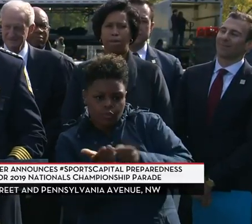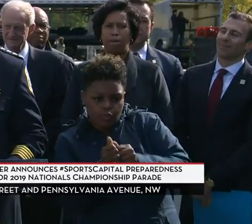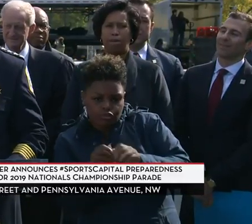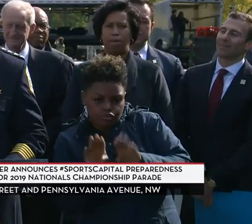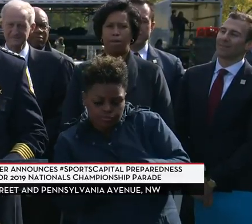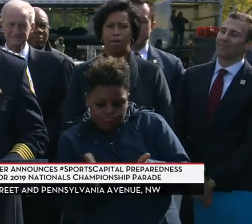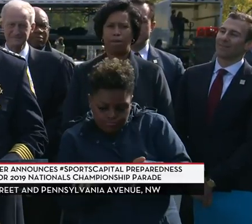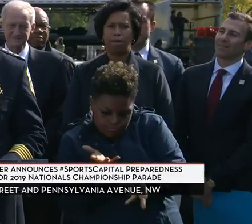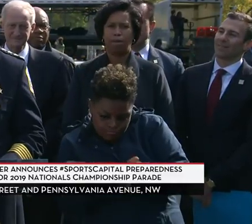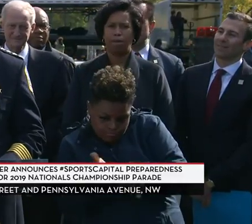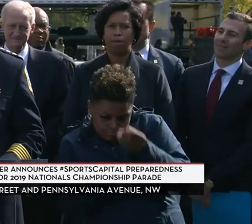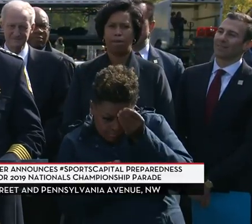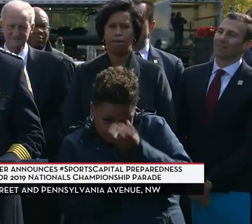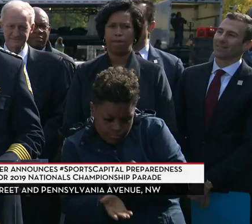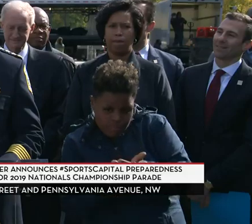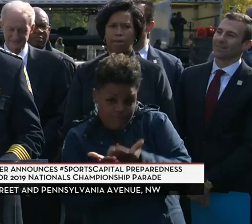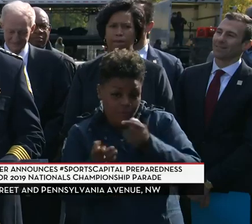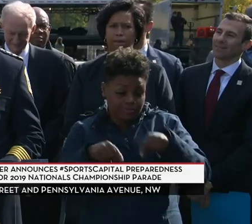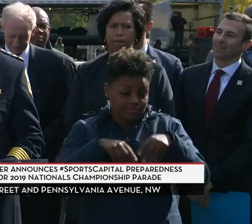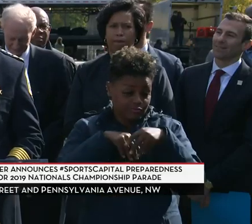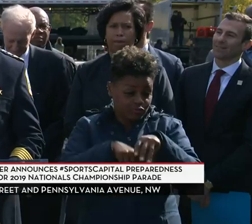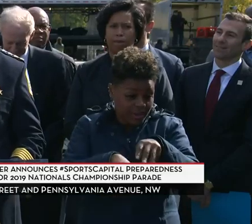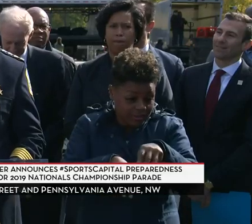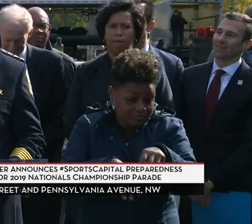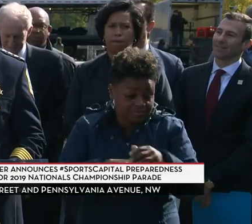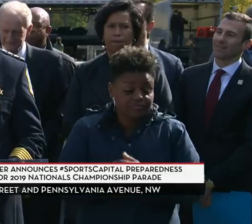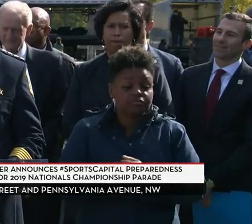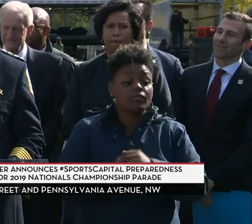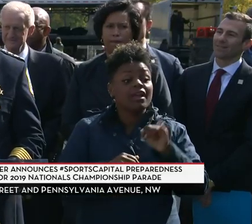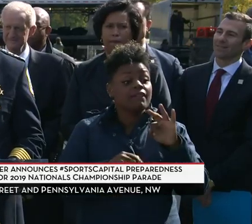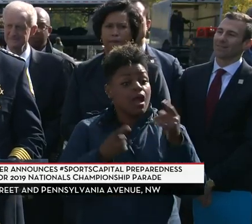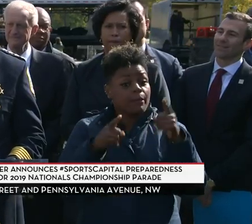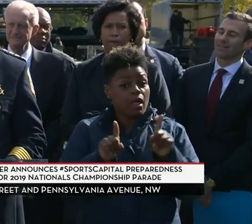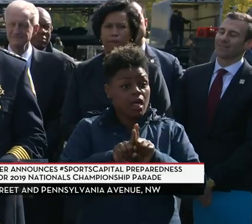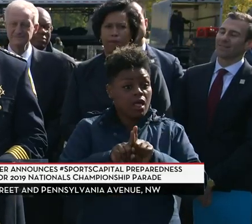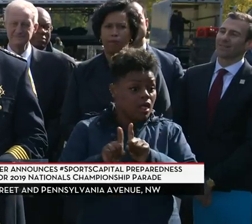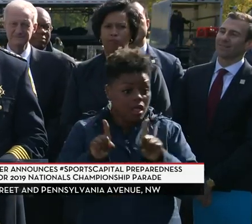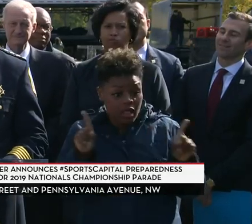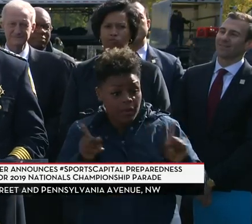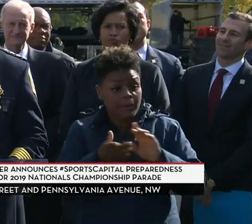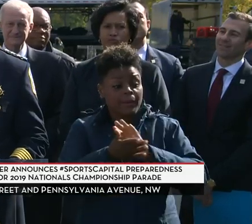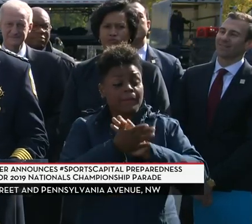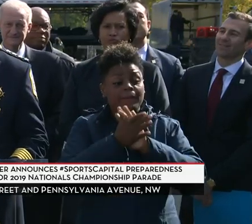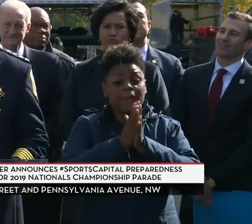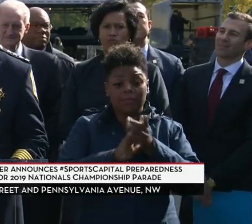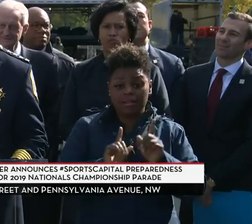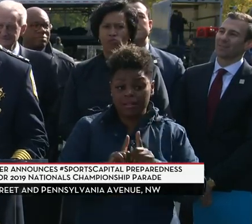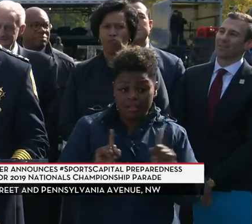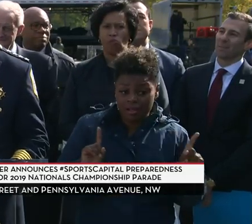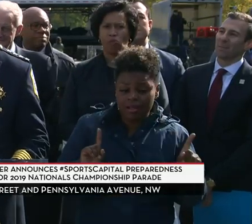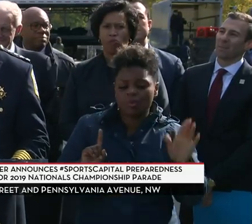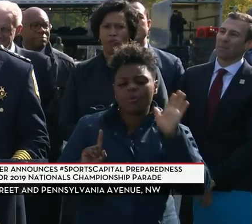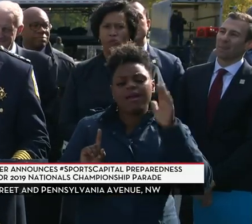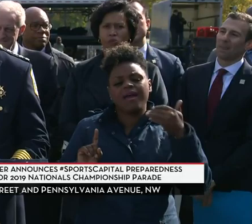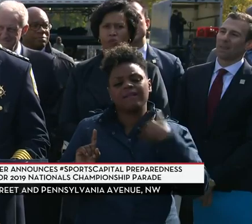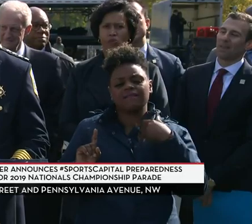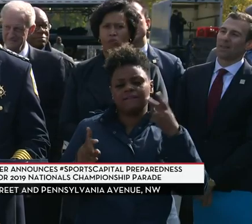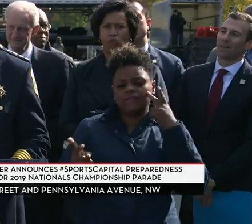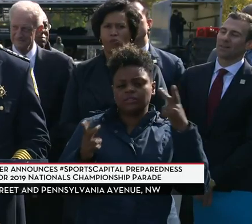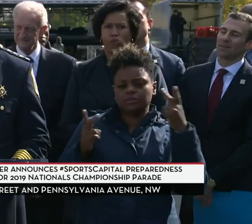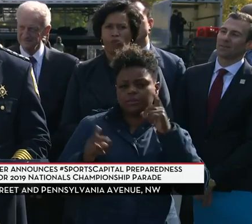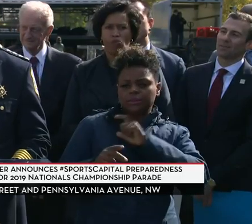in the case that they become separated. If they do become separated, there will be a very visible Metropolitan